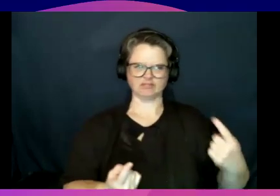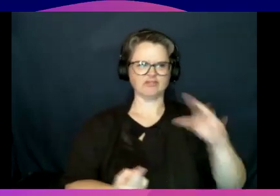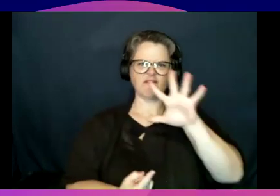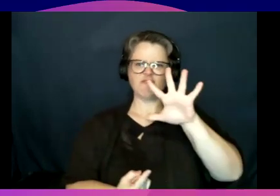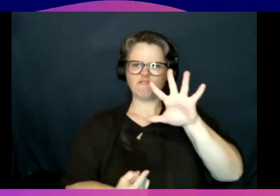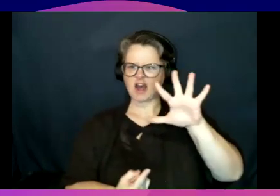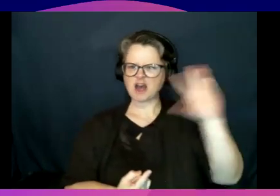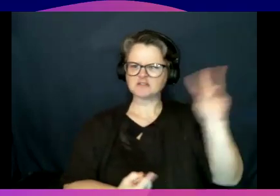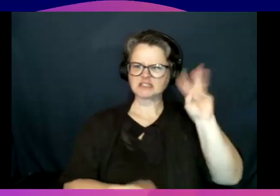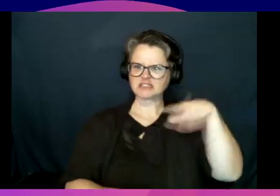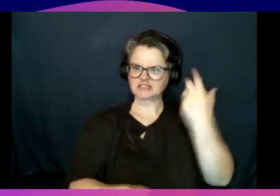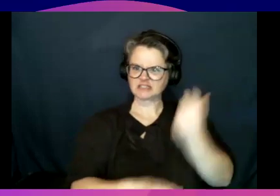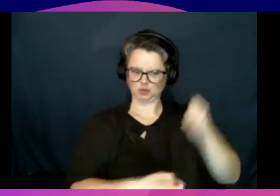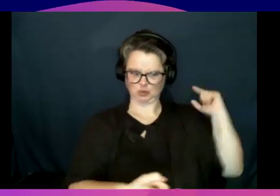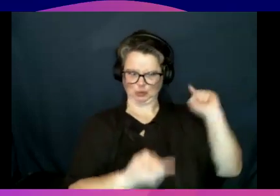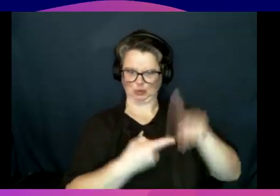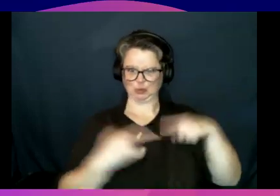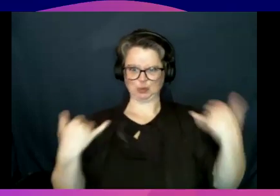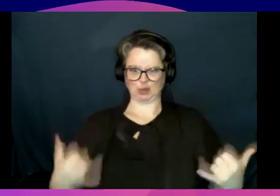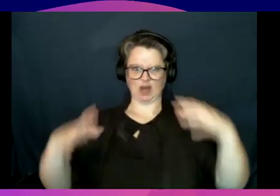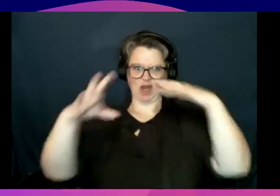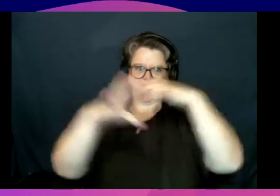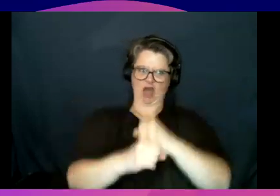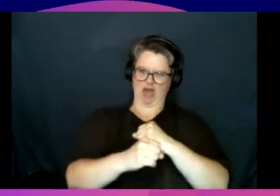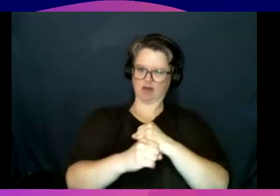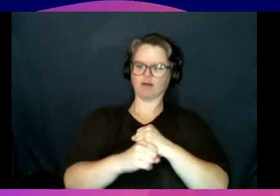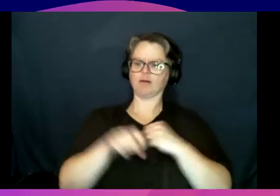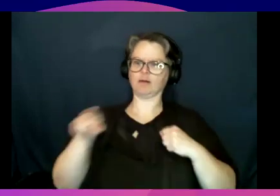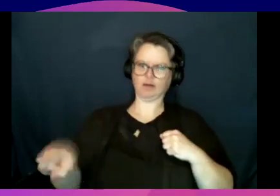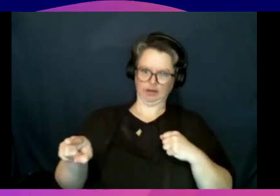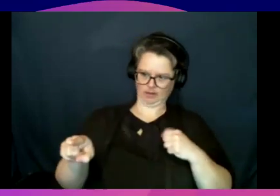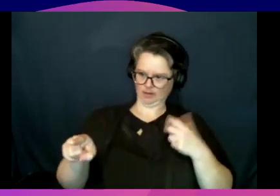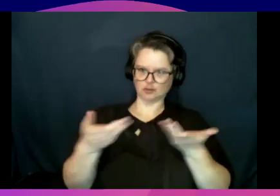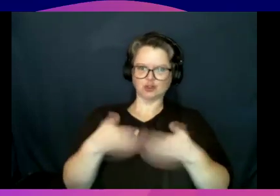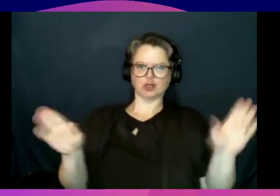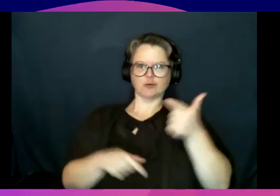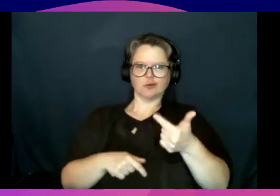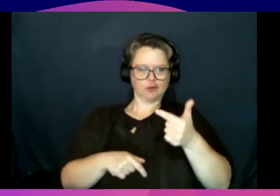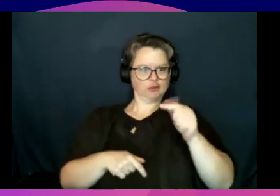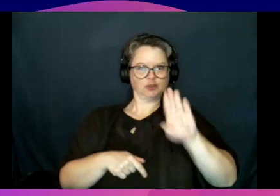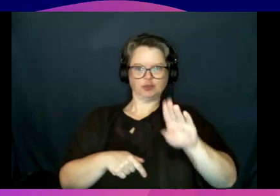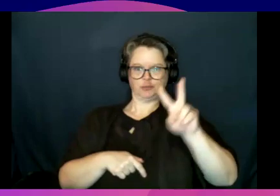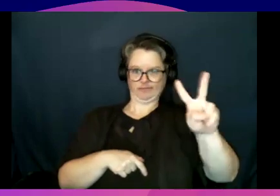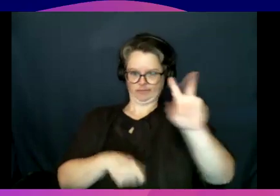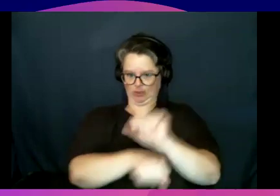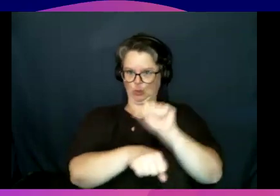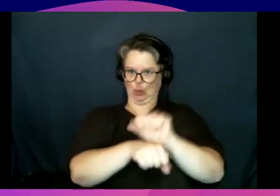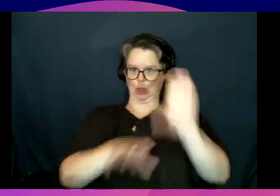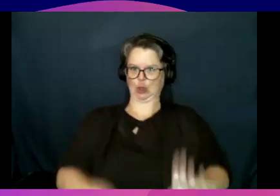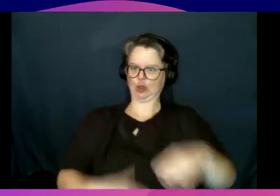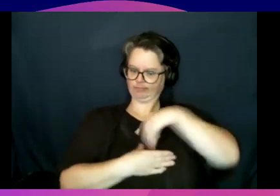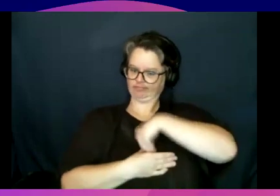about worker well-being, about working conditions in the nonprofit and GBV sectors, and that have